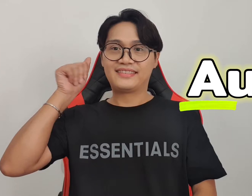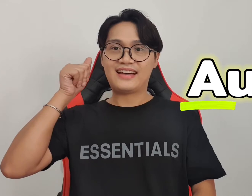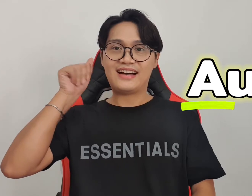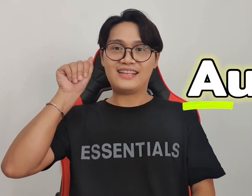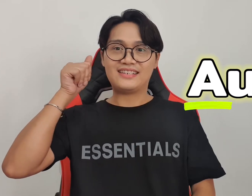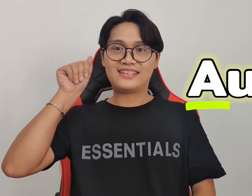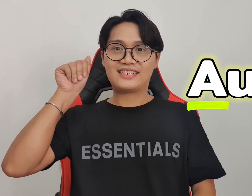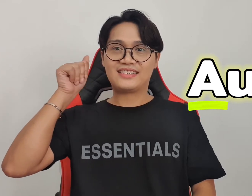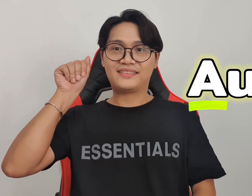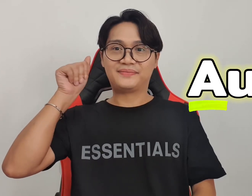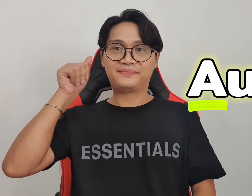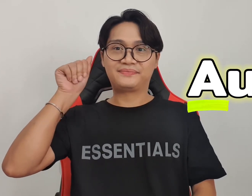Aunt.